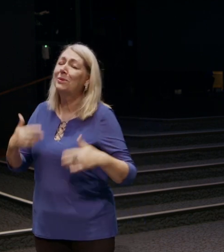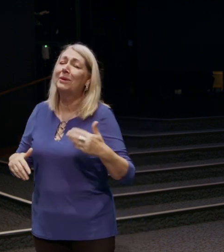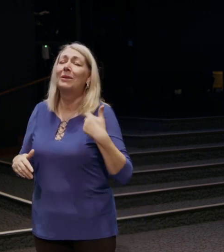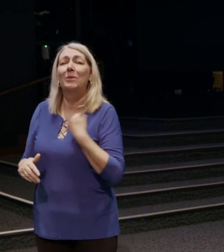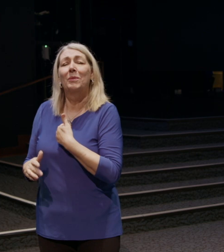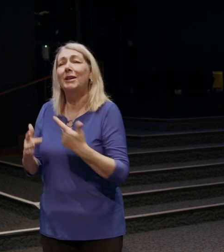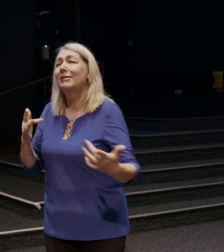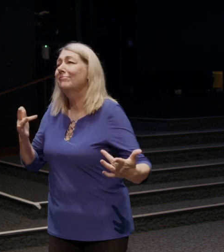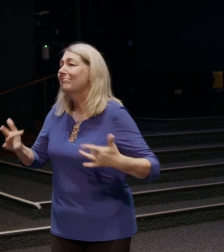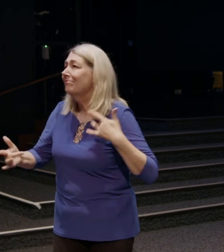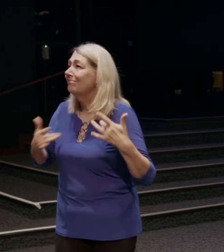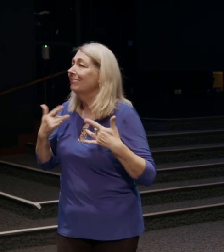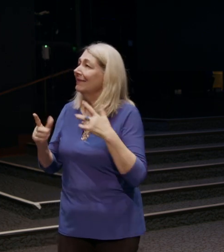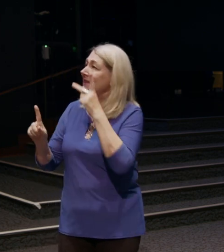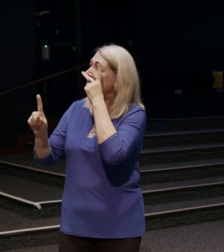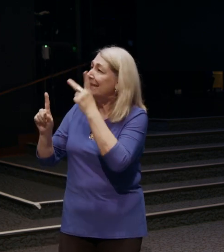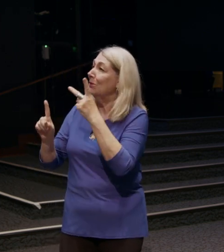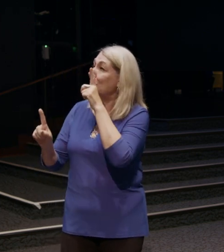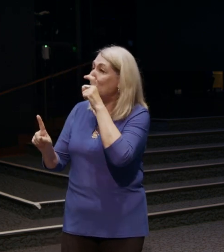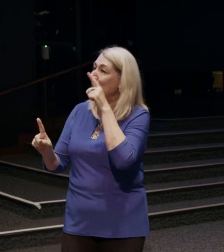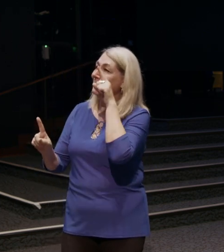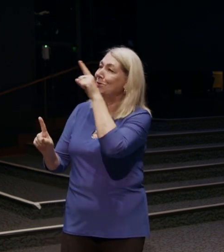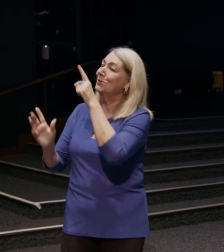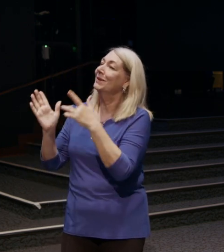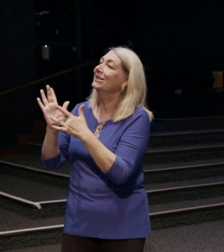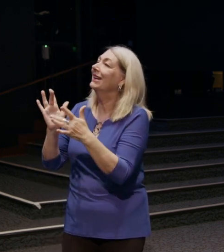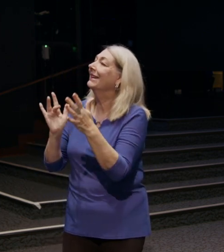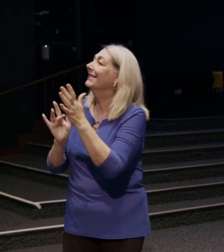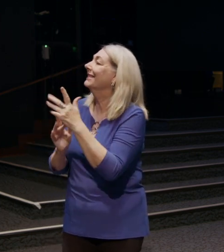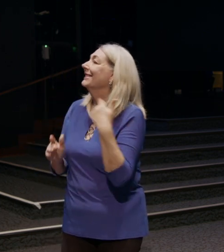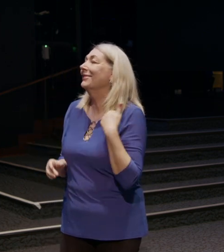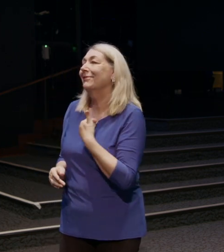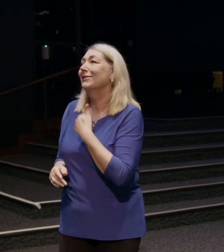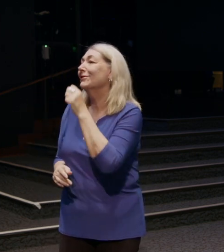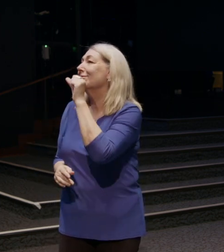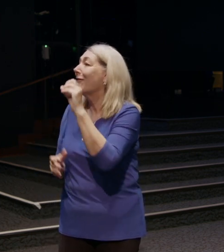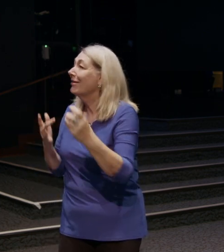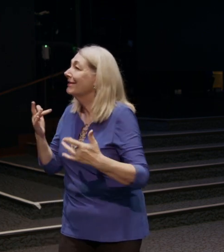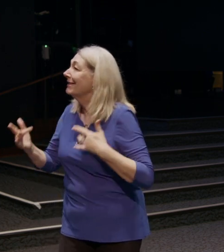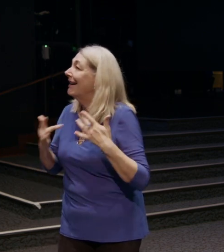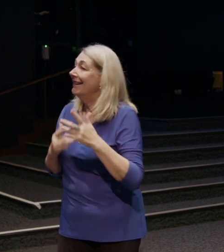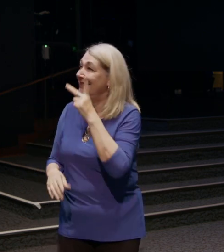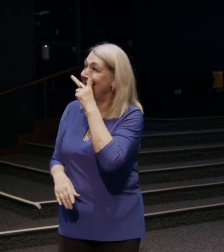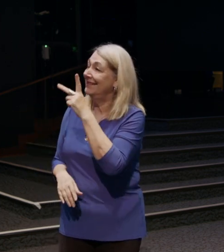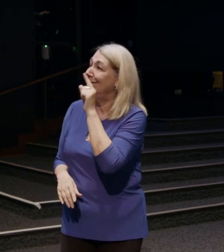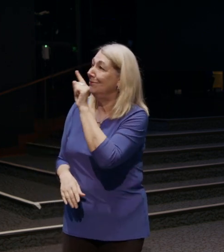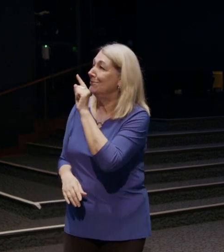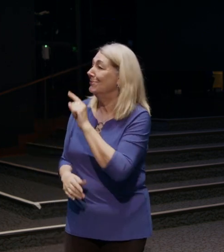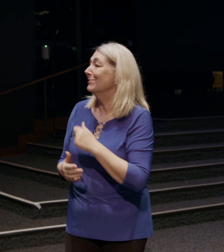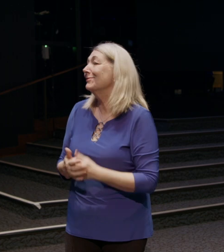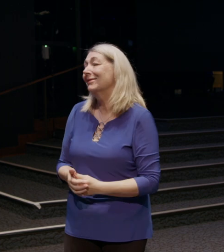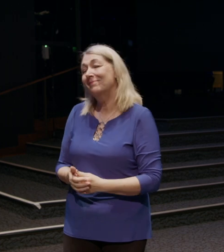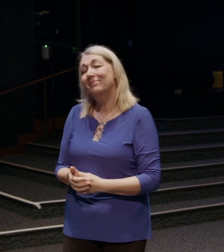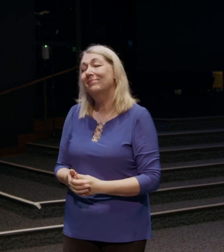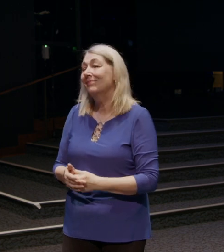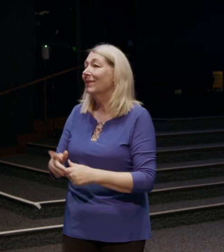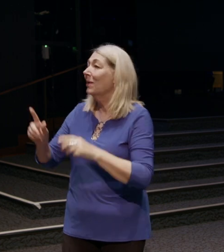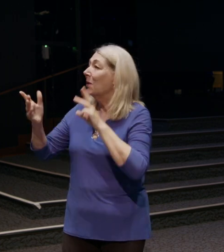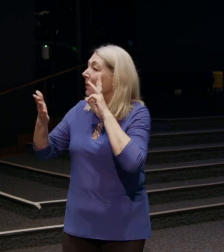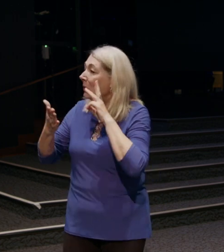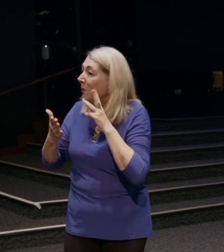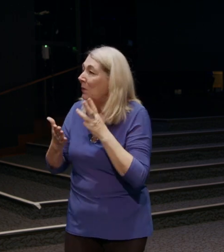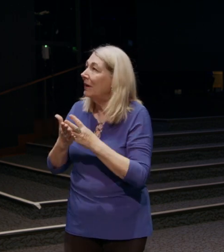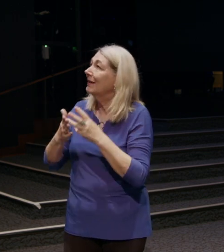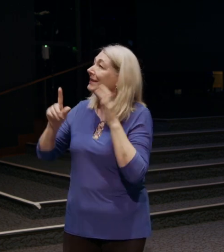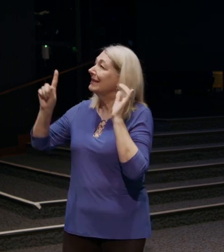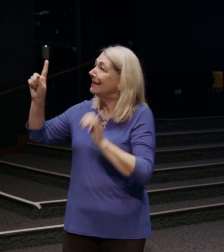you, Jesus. We are so excited to see you. To witness the great